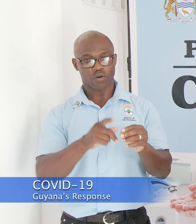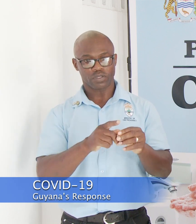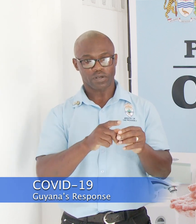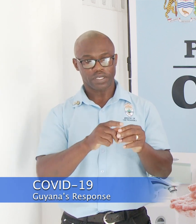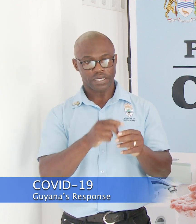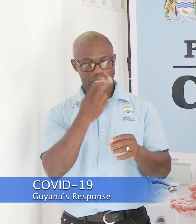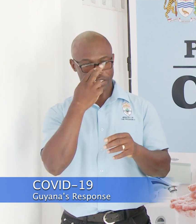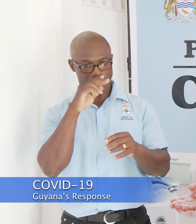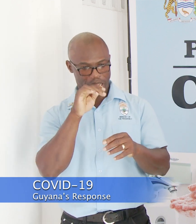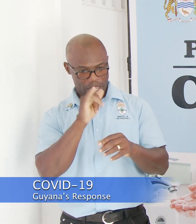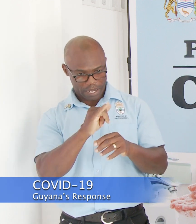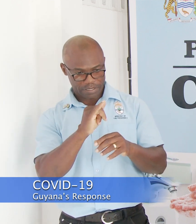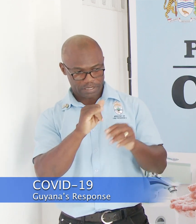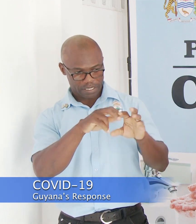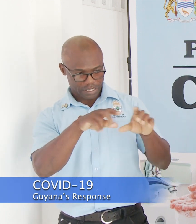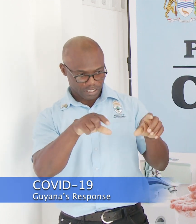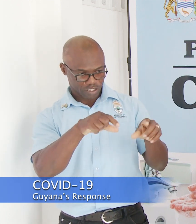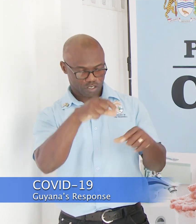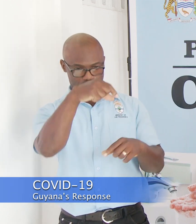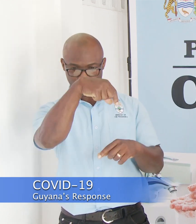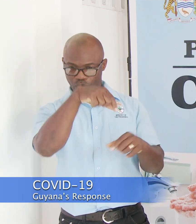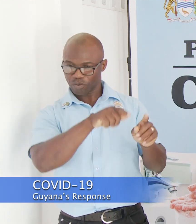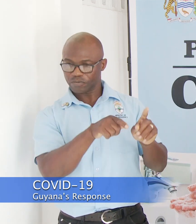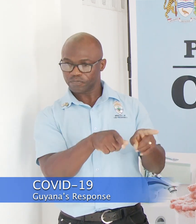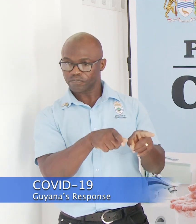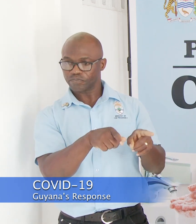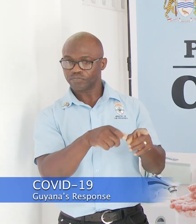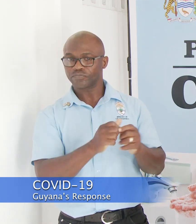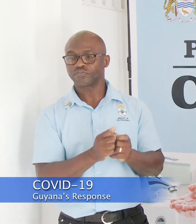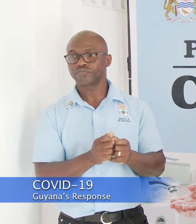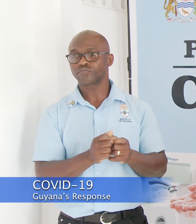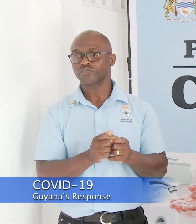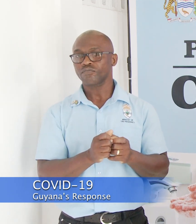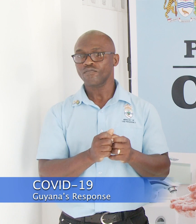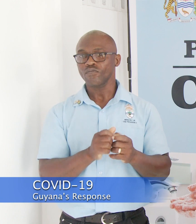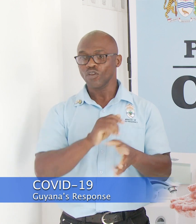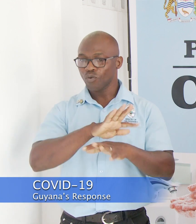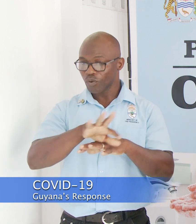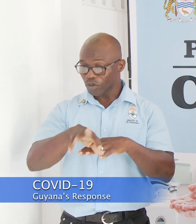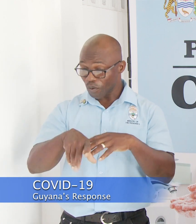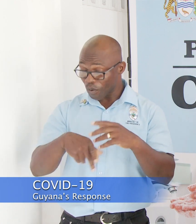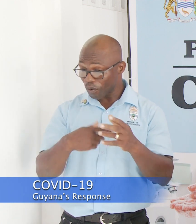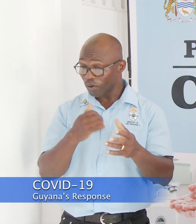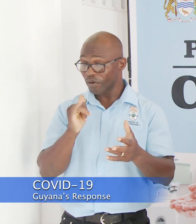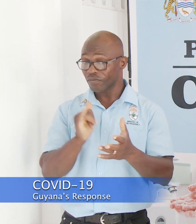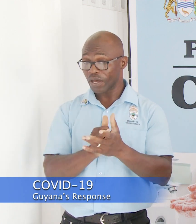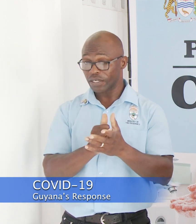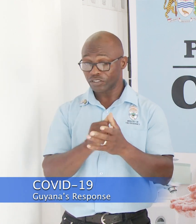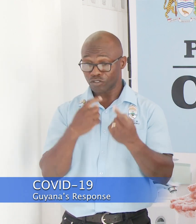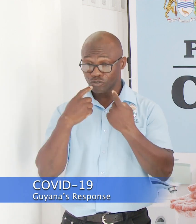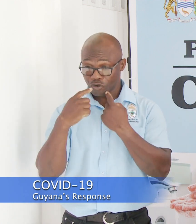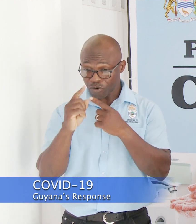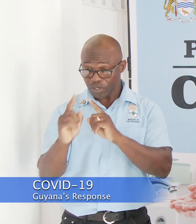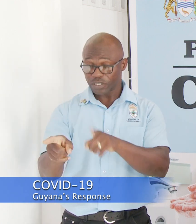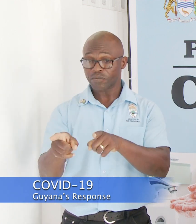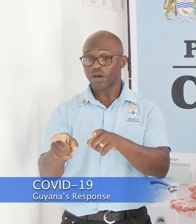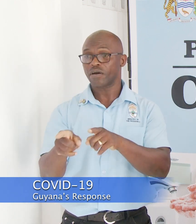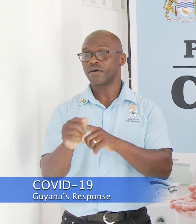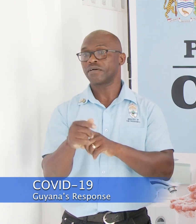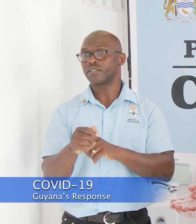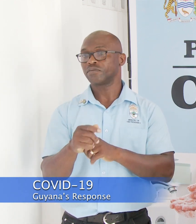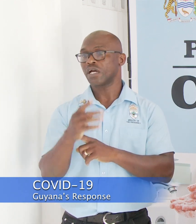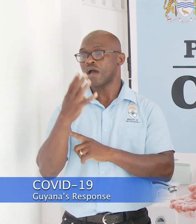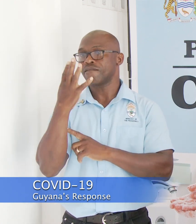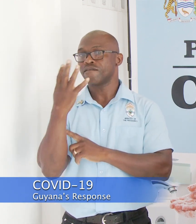by the Ministry of Public Health. With regard to our capacity to respond, we currently have